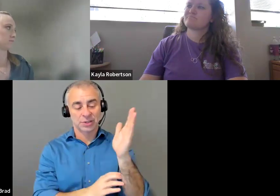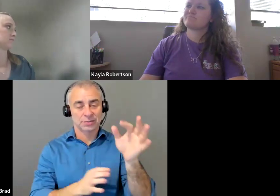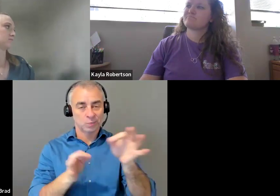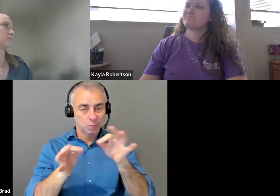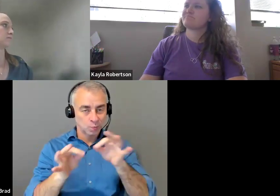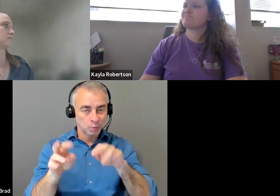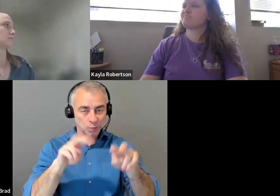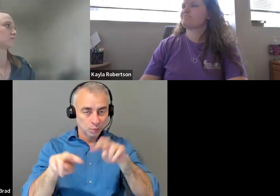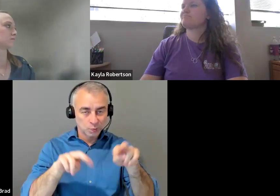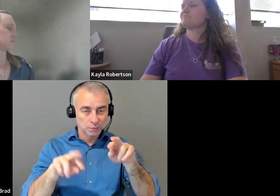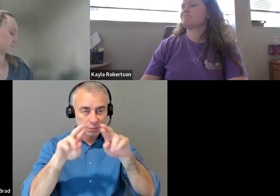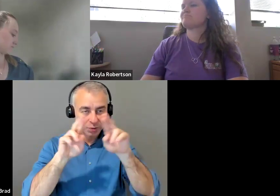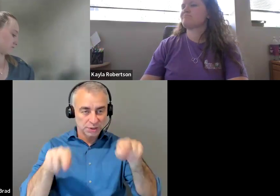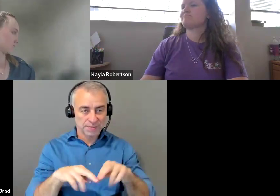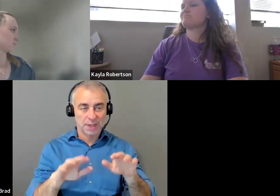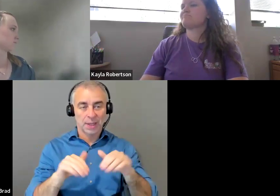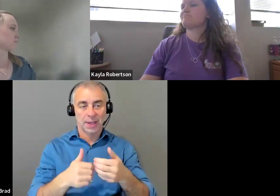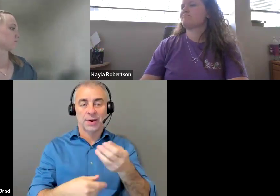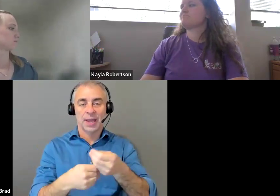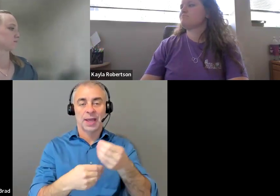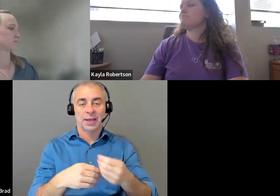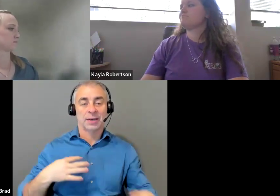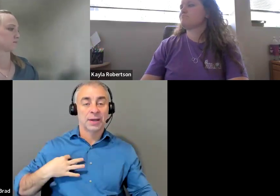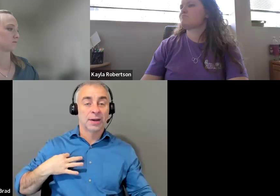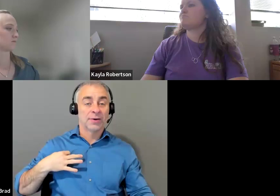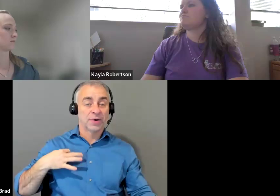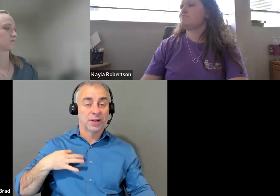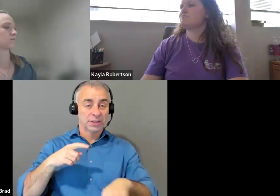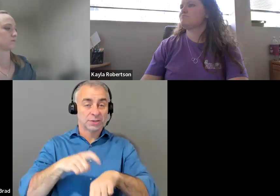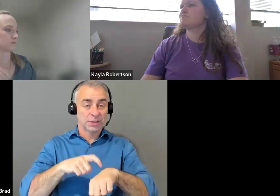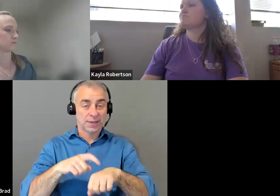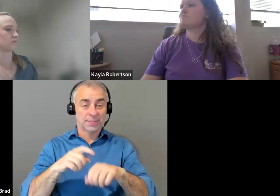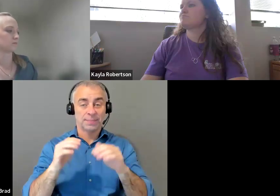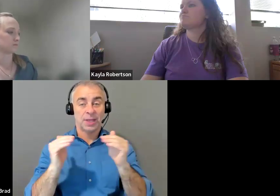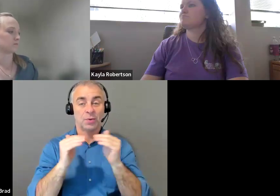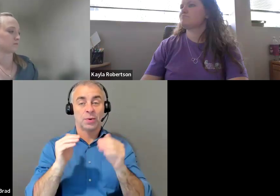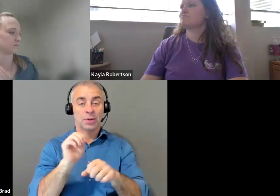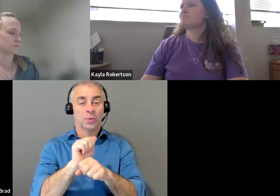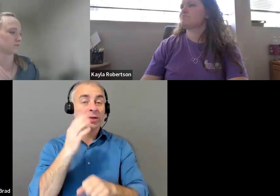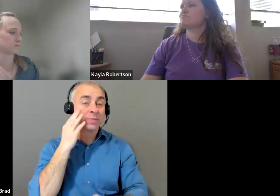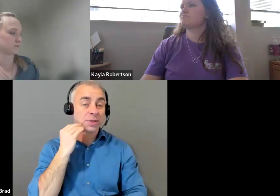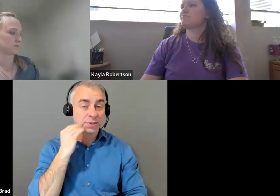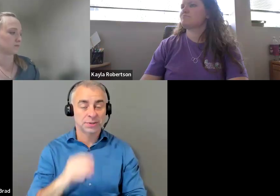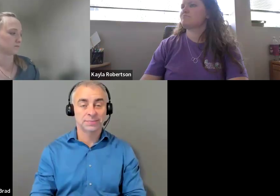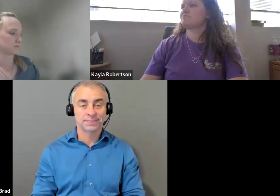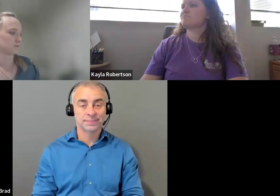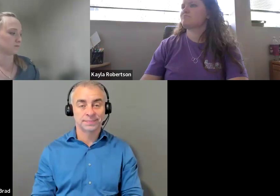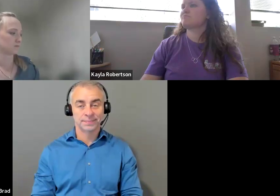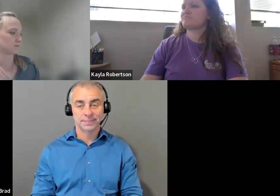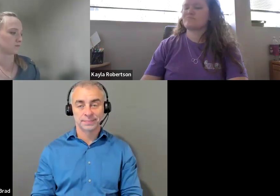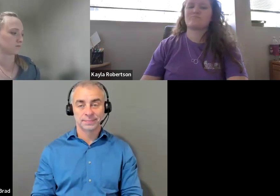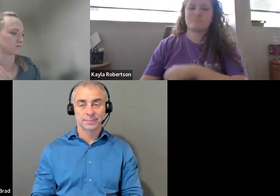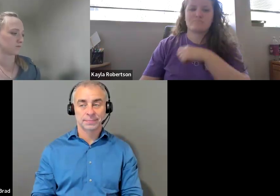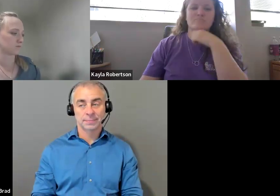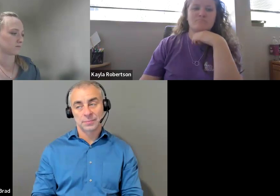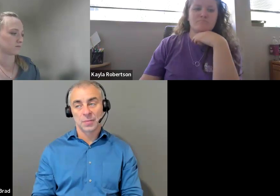and how to input volunteering as a work experience and things of that nature. So we do have a